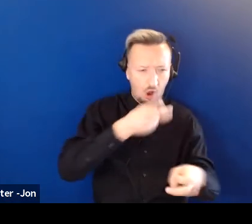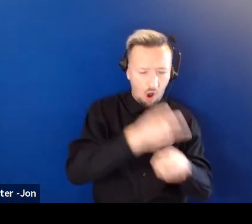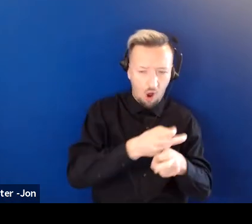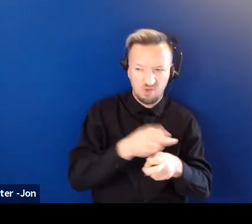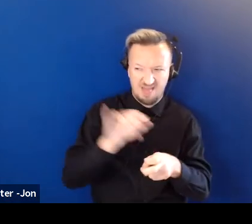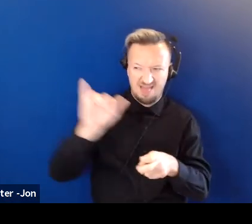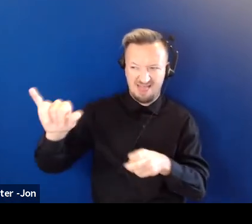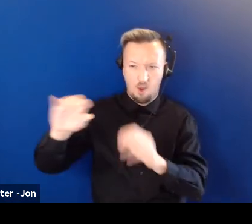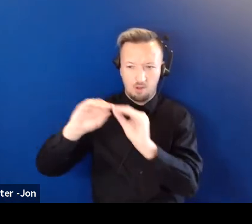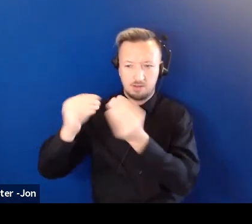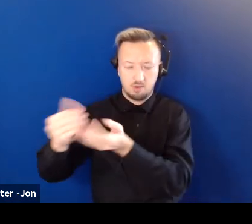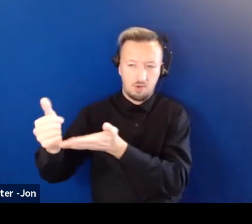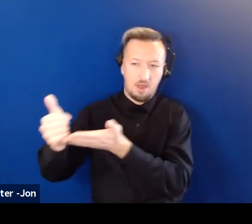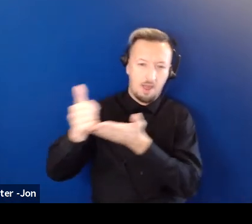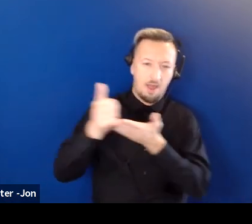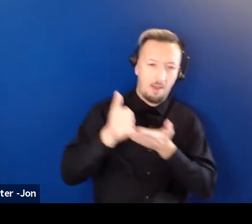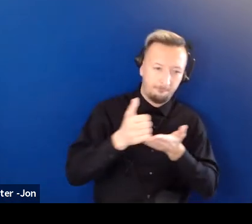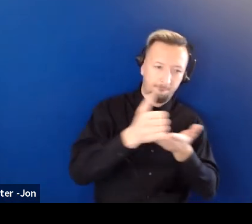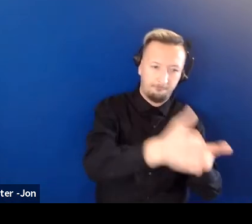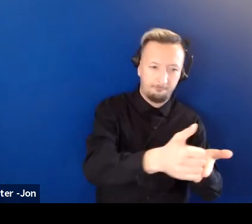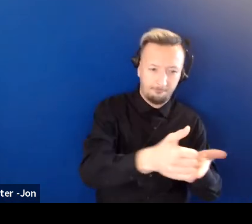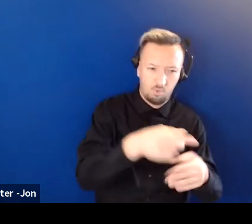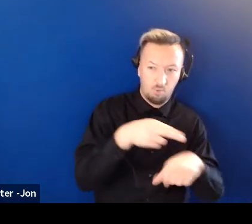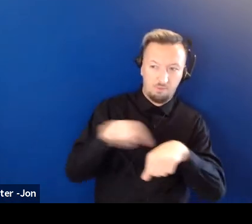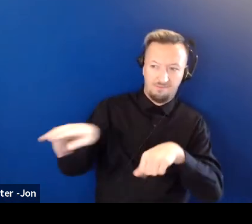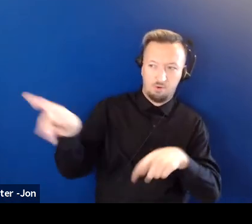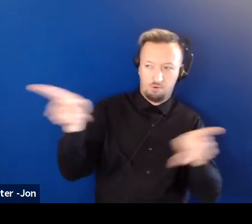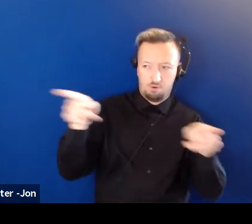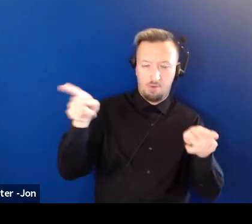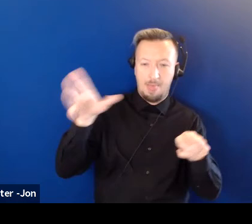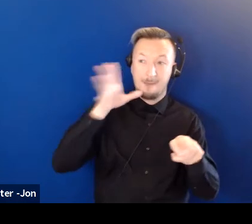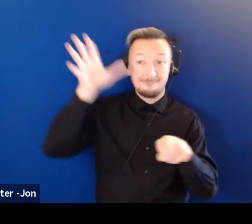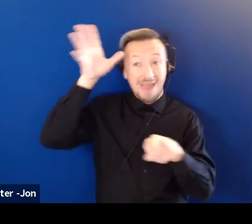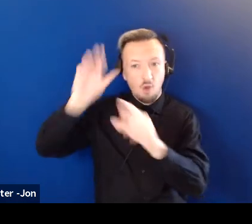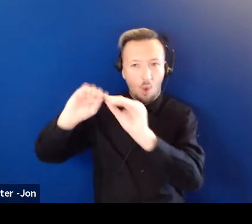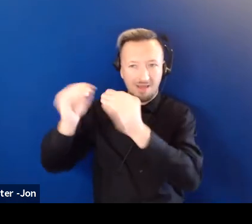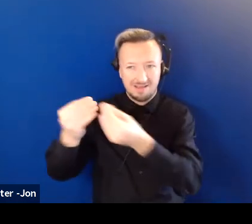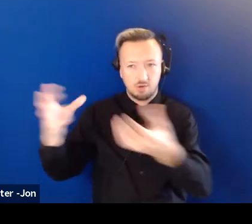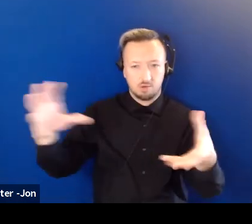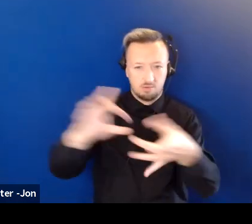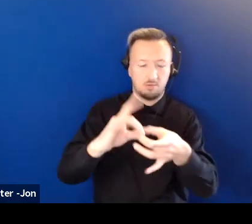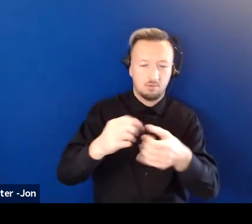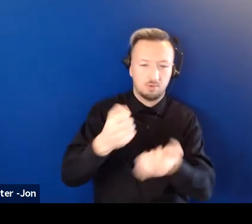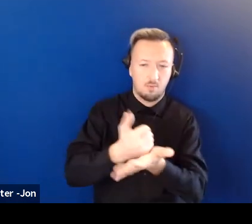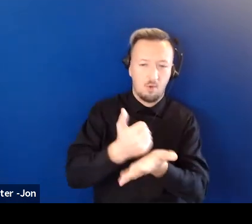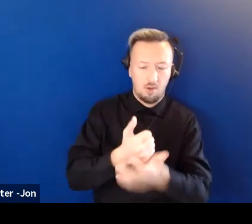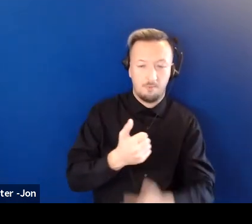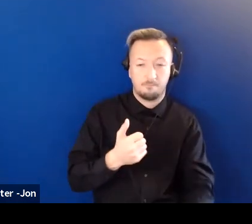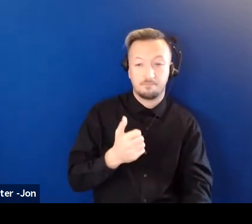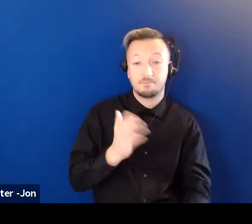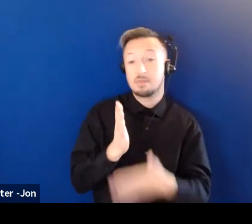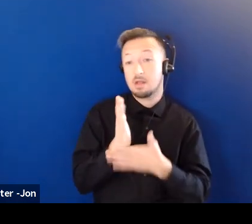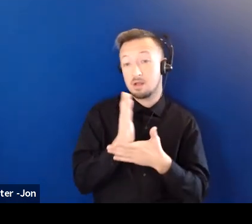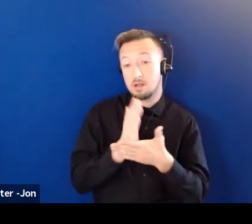a lot of referrals and making sure that we're connecting that way. There are some